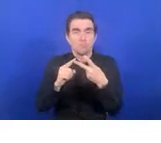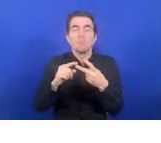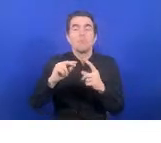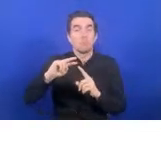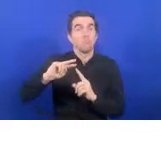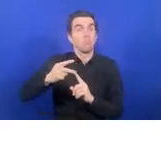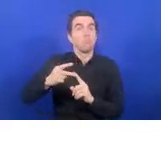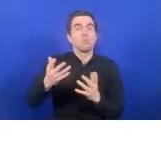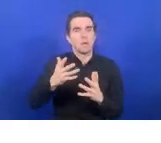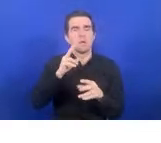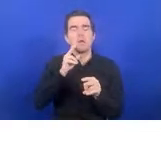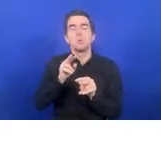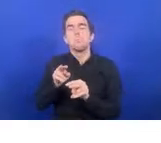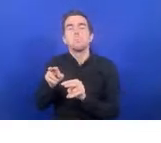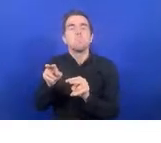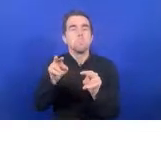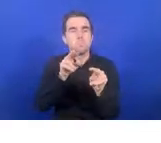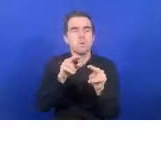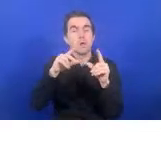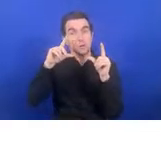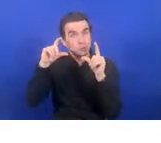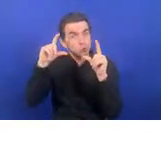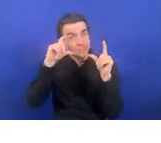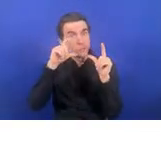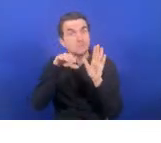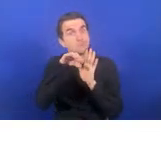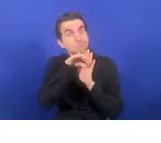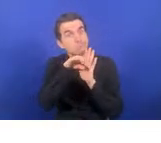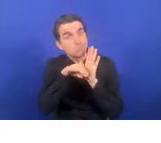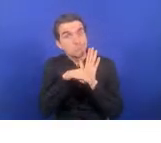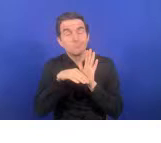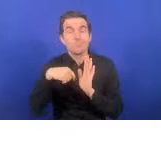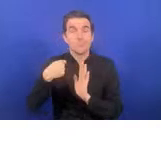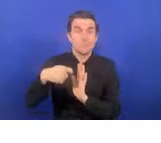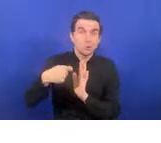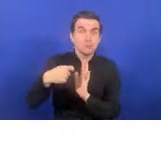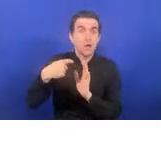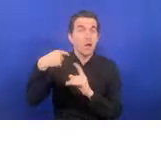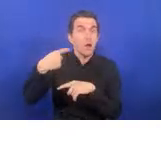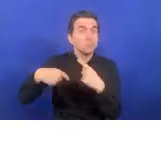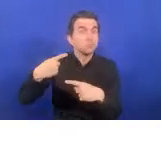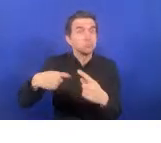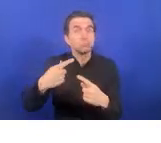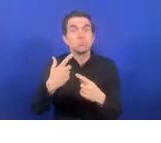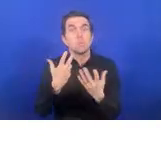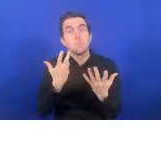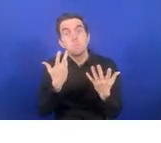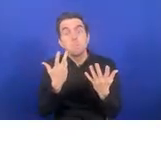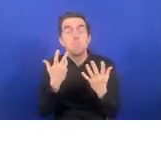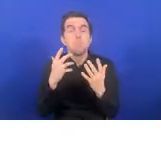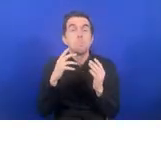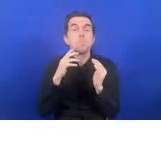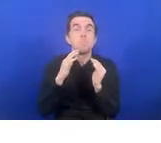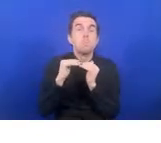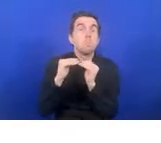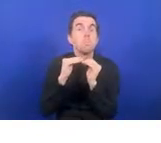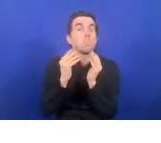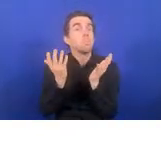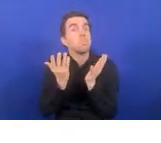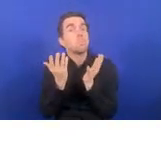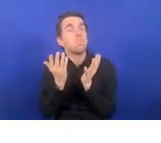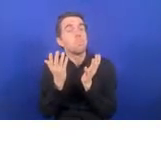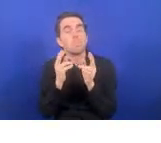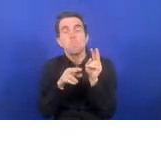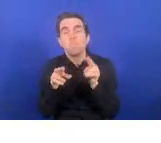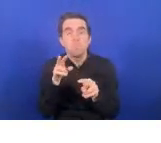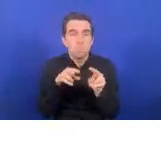equality in policy in Liberia. The next step is to conduct a gender analysis and to focus on the